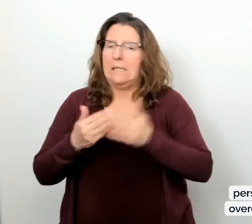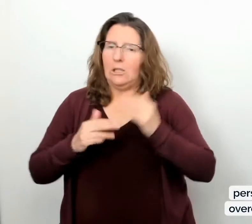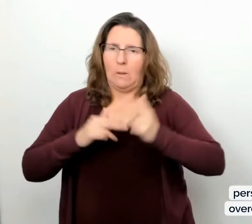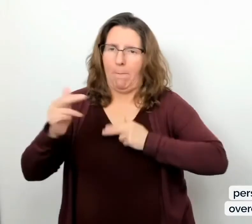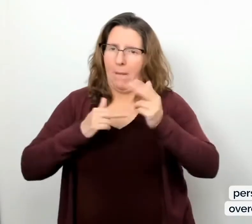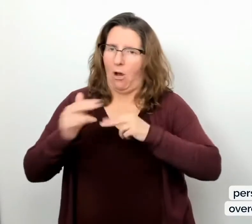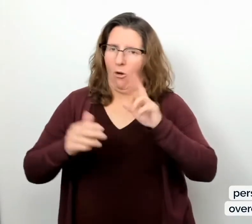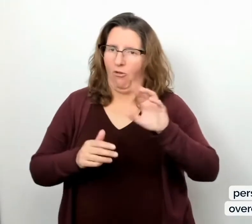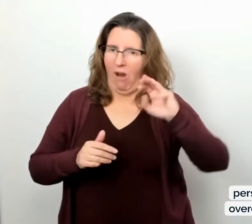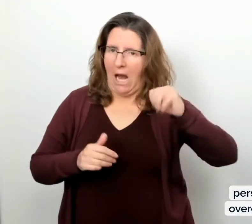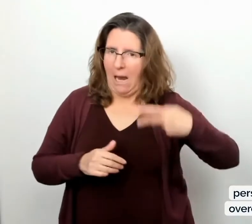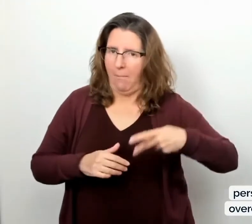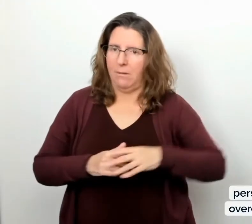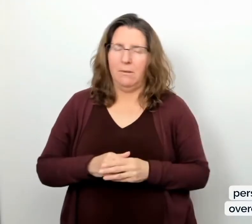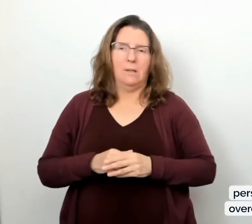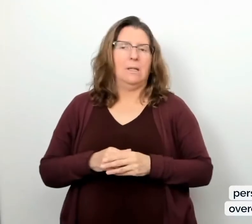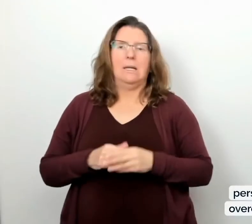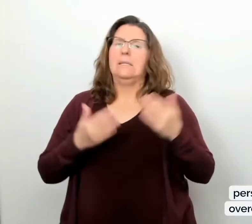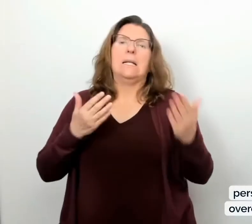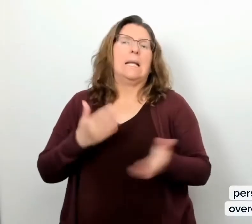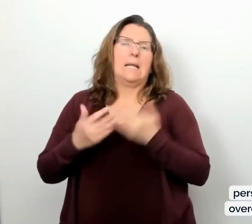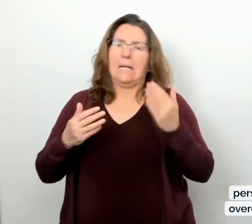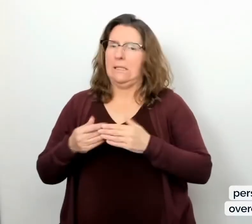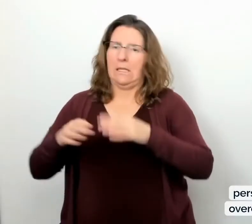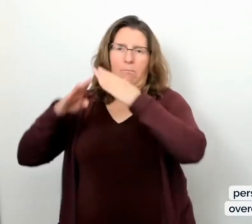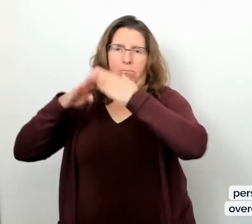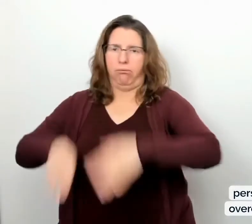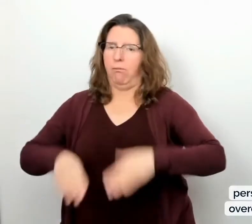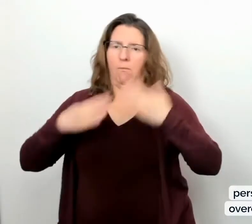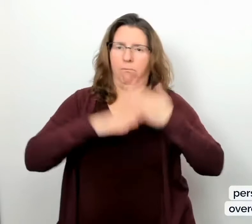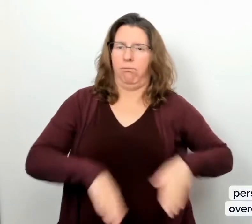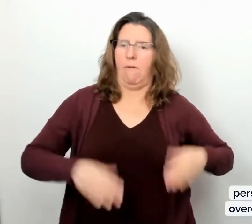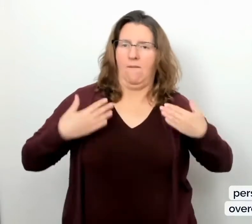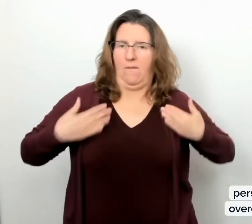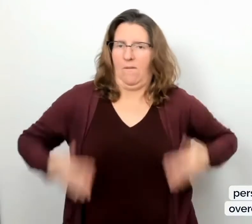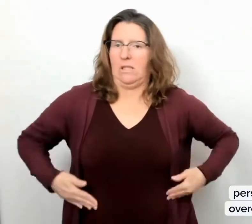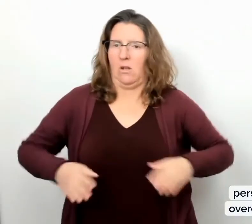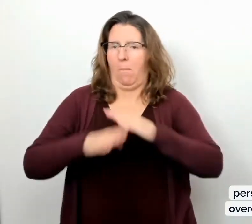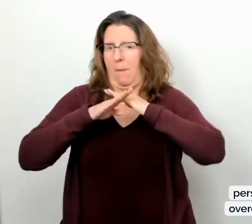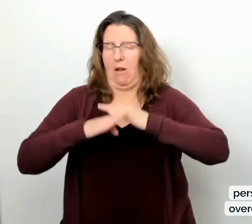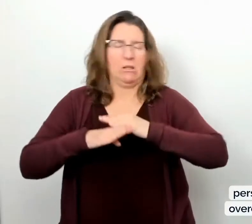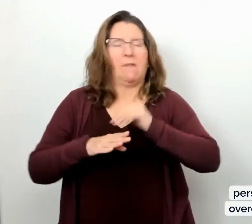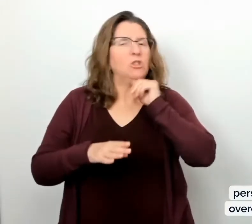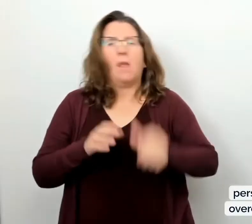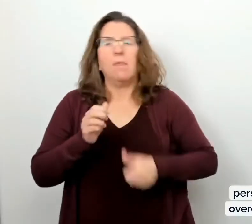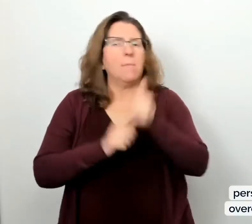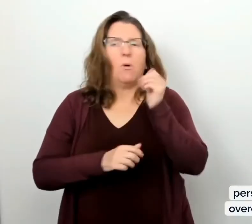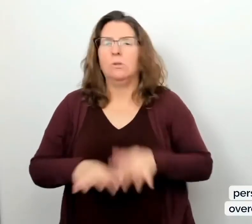Steps versus ramps are not the main issue. Physical accommodations, the built environment, are the